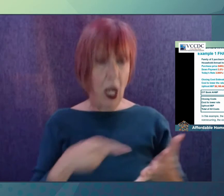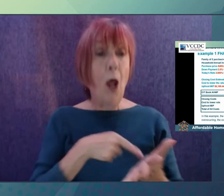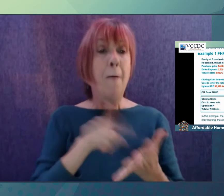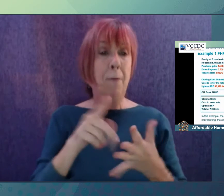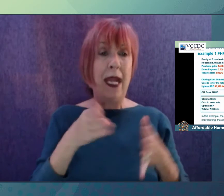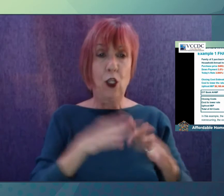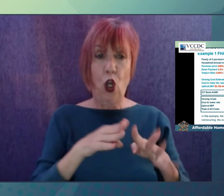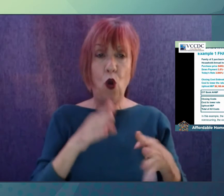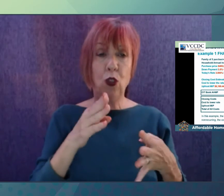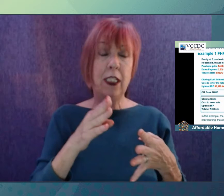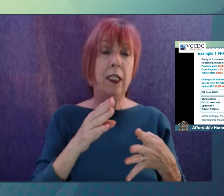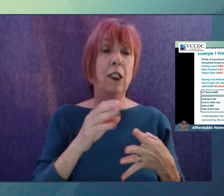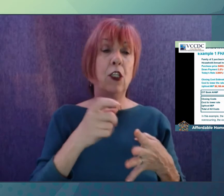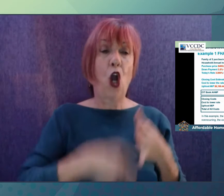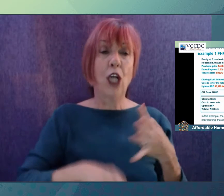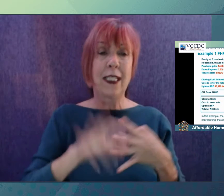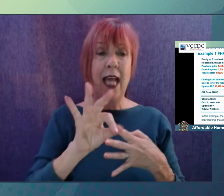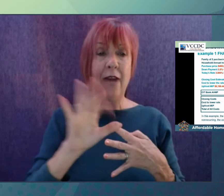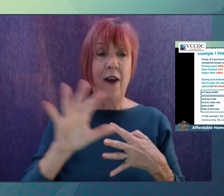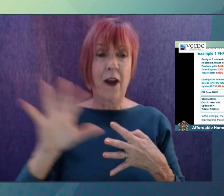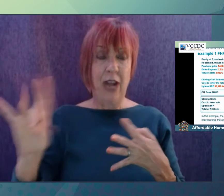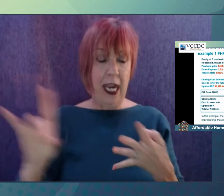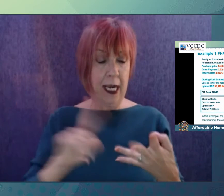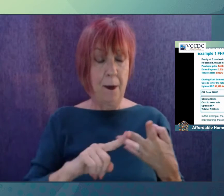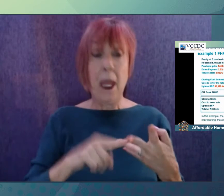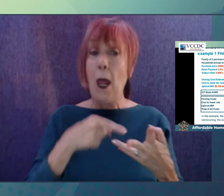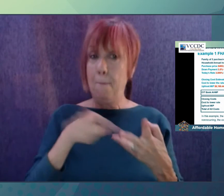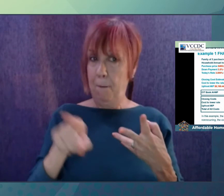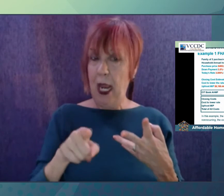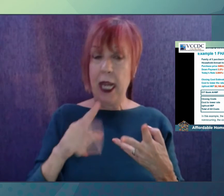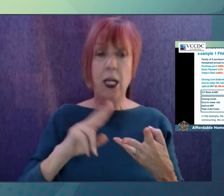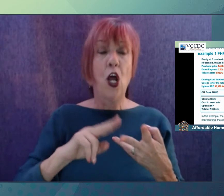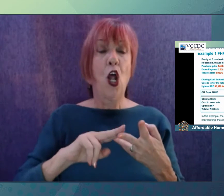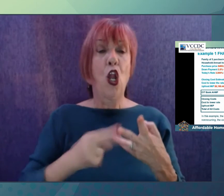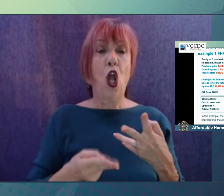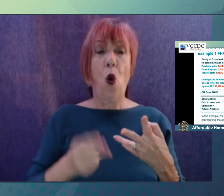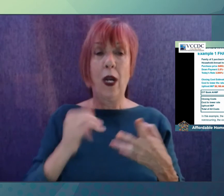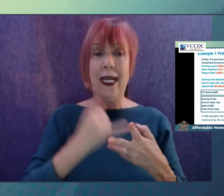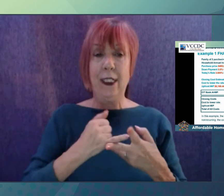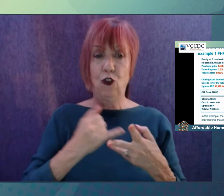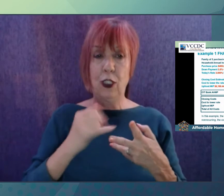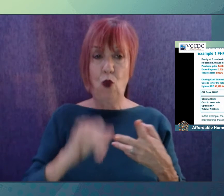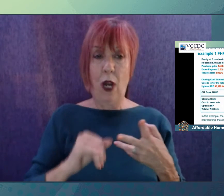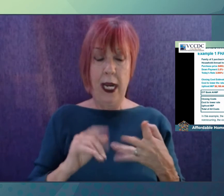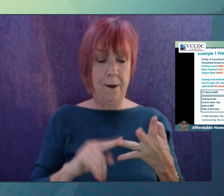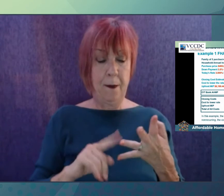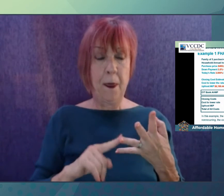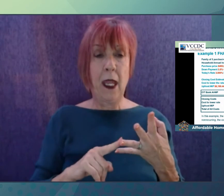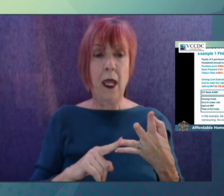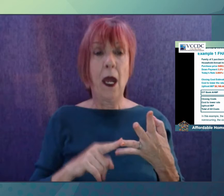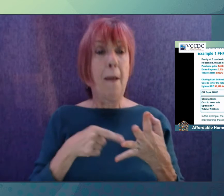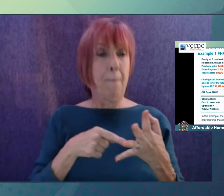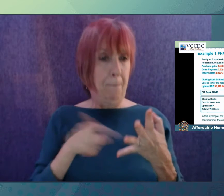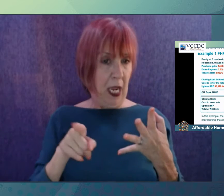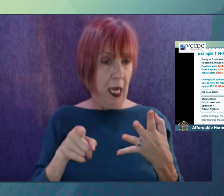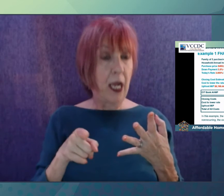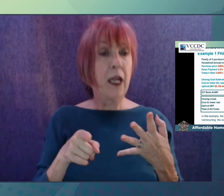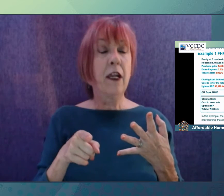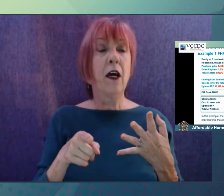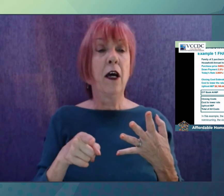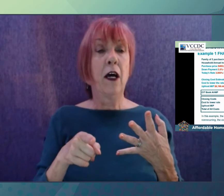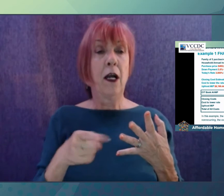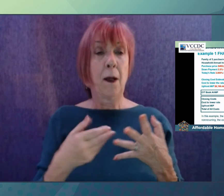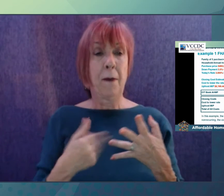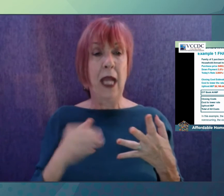costs of $95,508. We covered the cost to lower the interest rate of $37,11. And we covered the